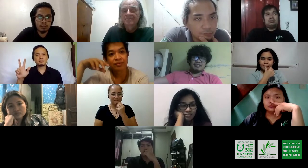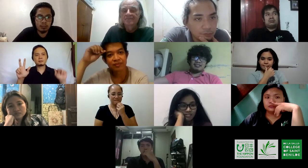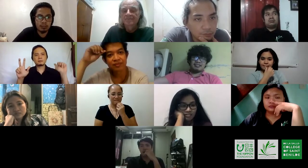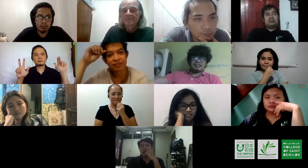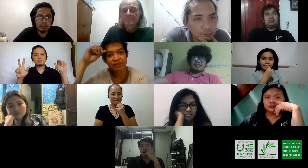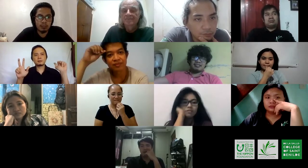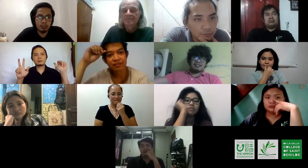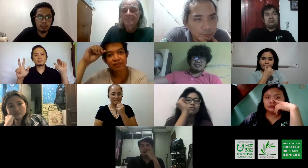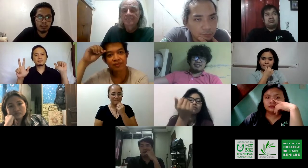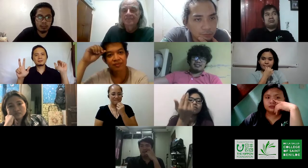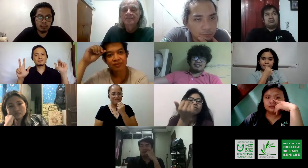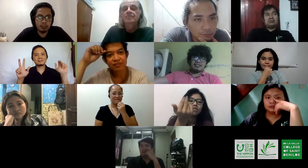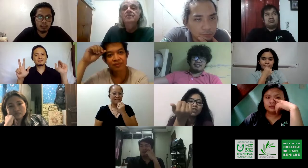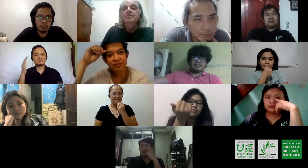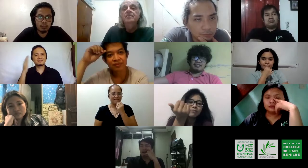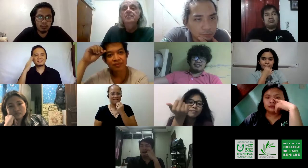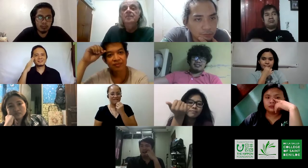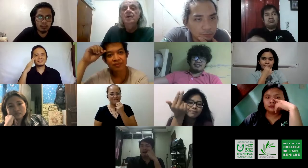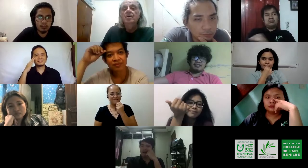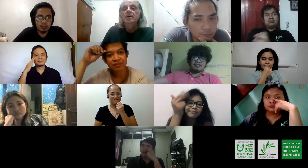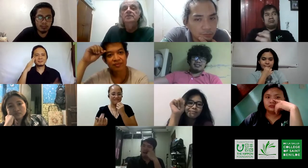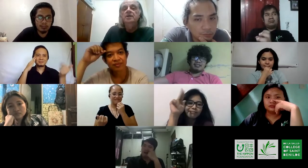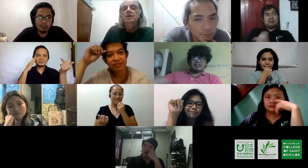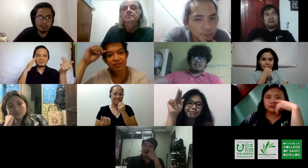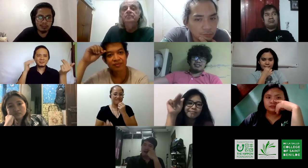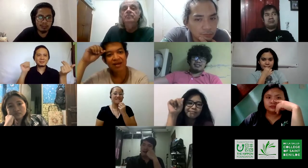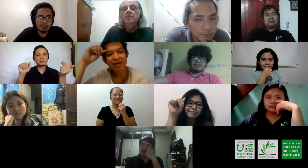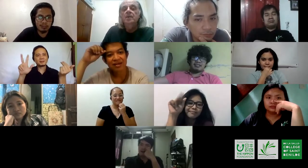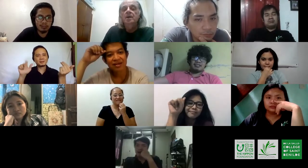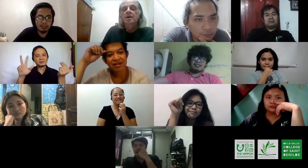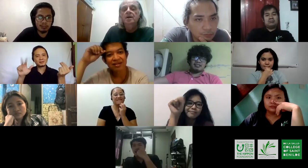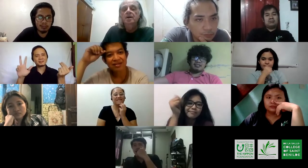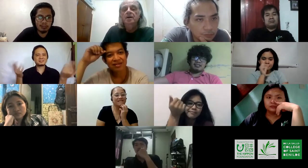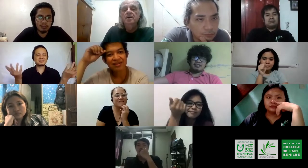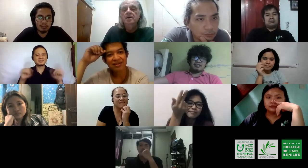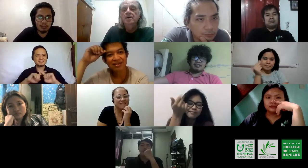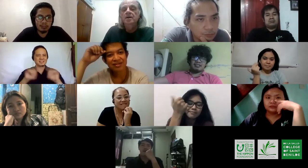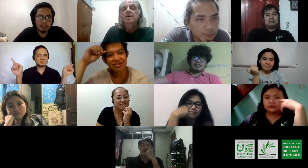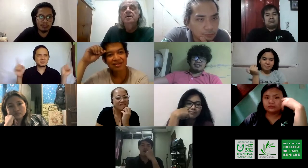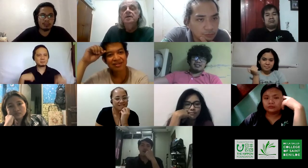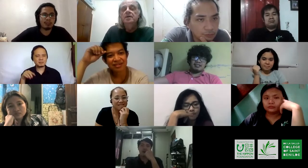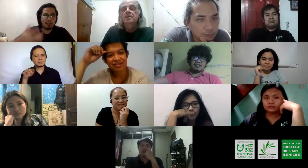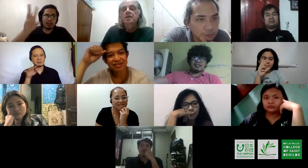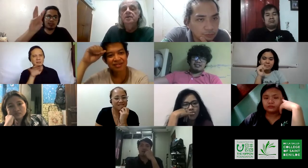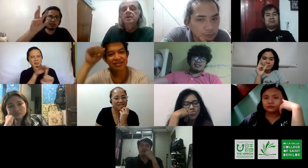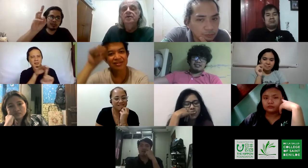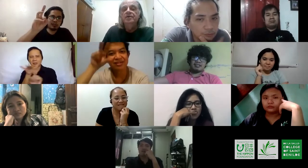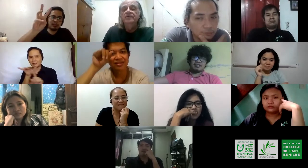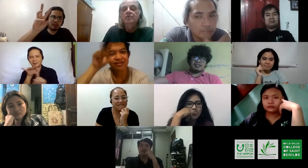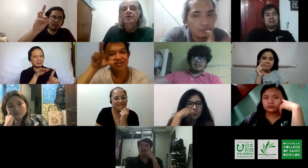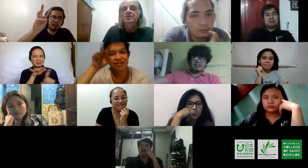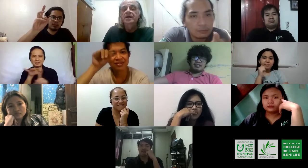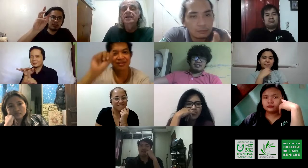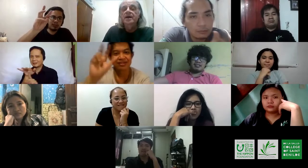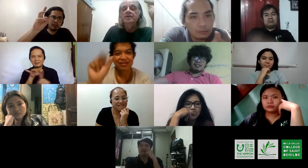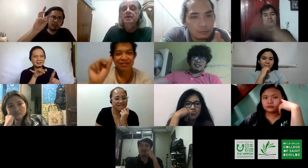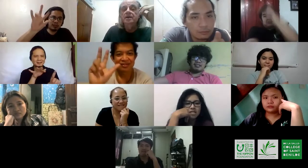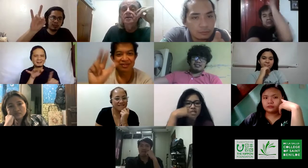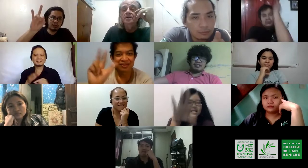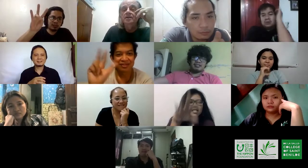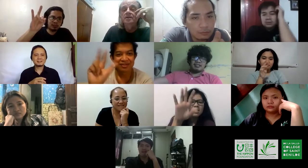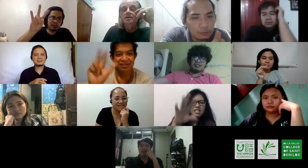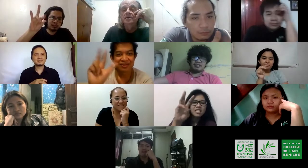Okay, so, yeah. you know, if you understand